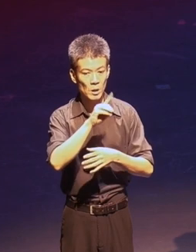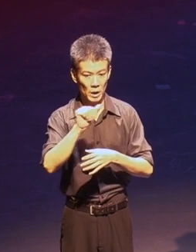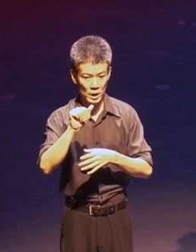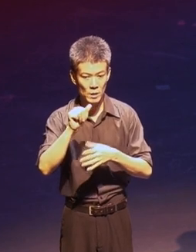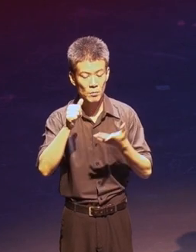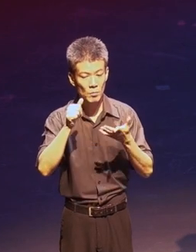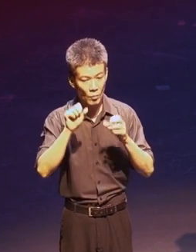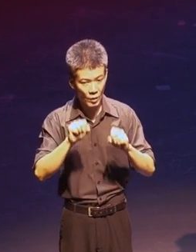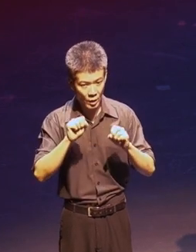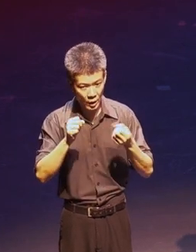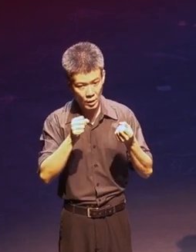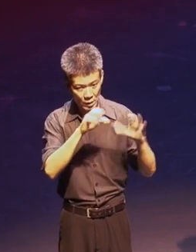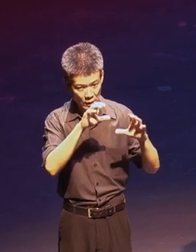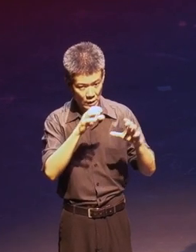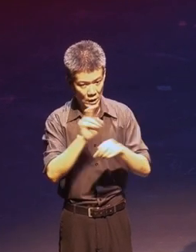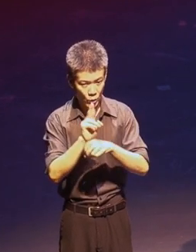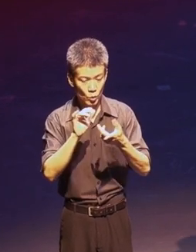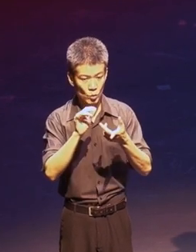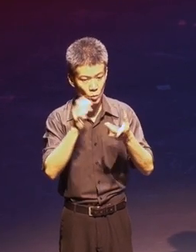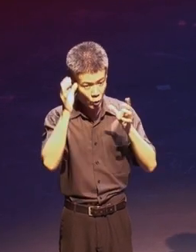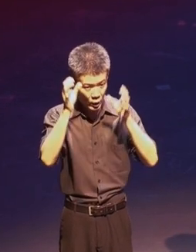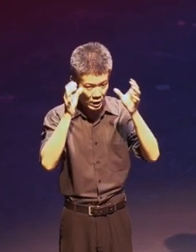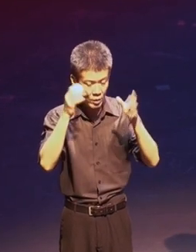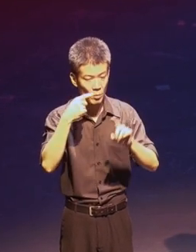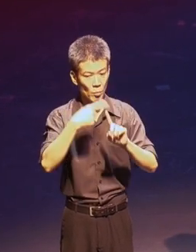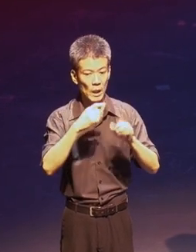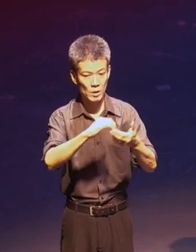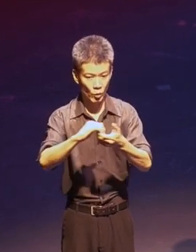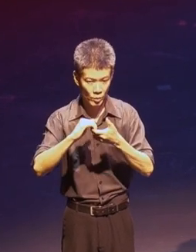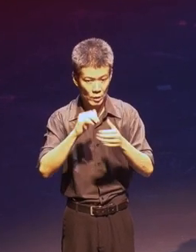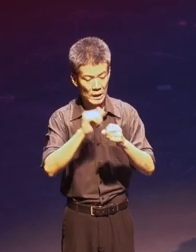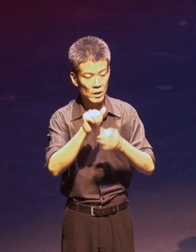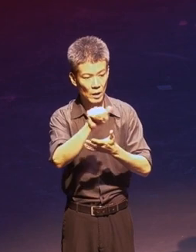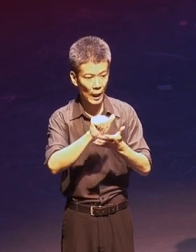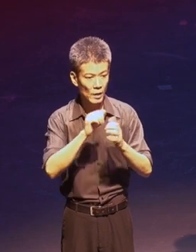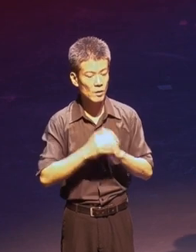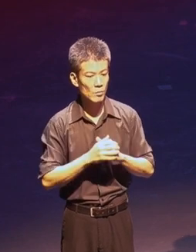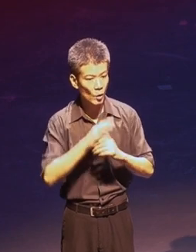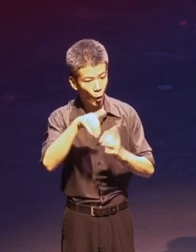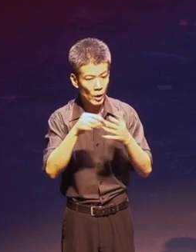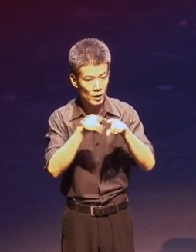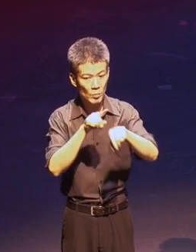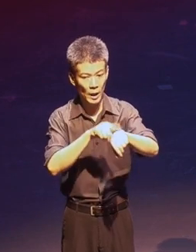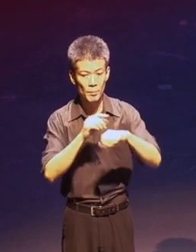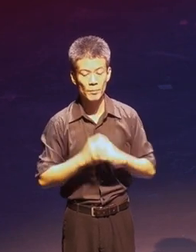disability can catalyze creativity and collaboration in the arts, all at the same